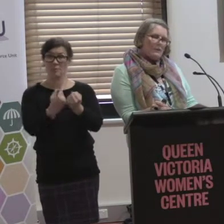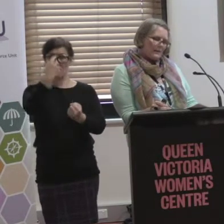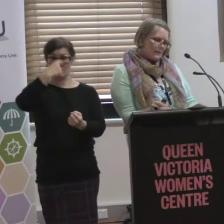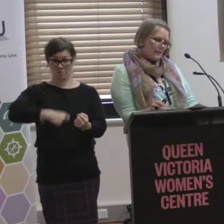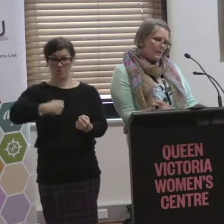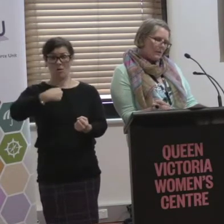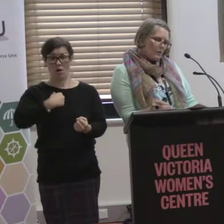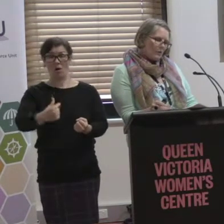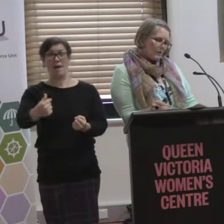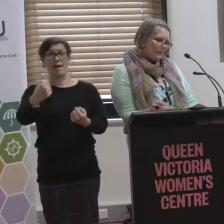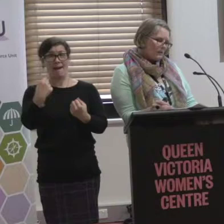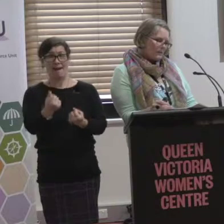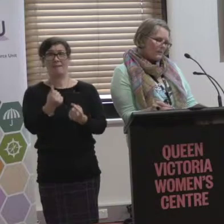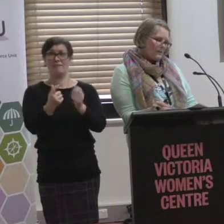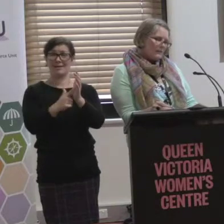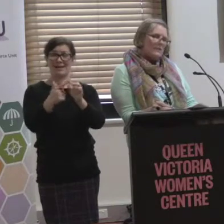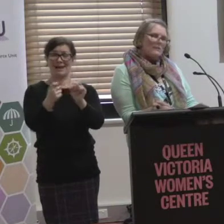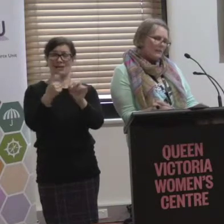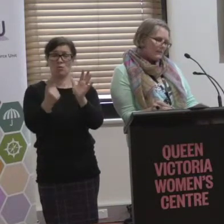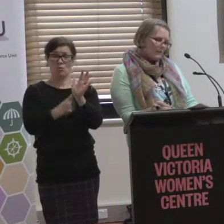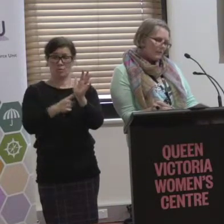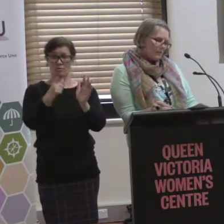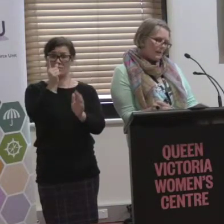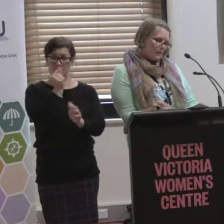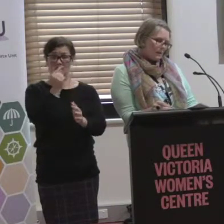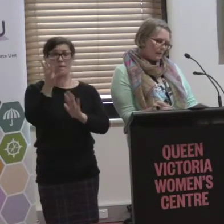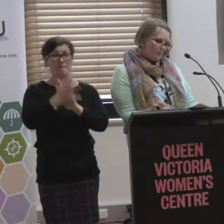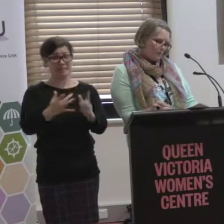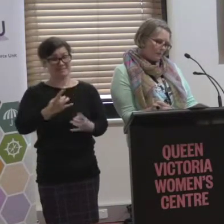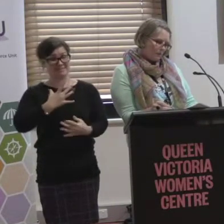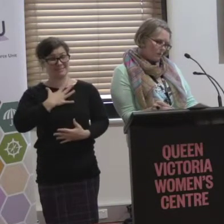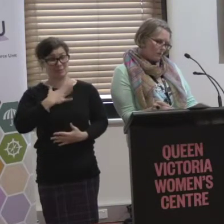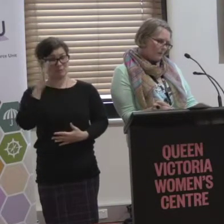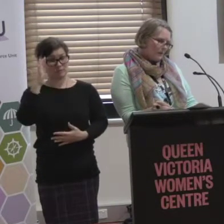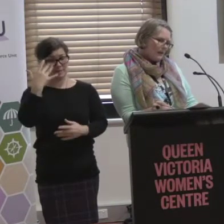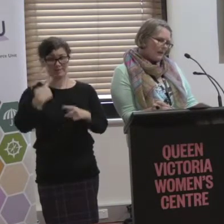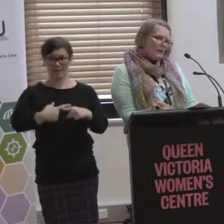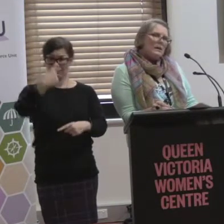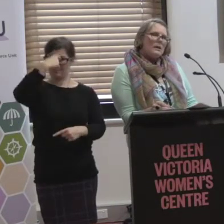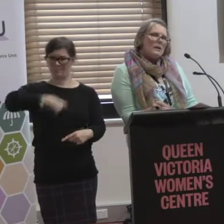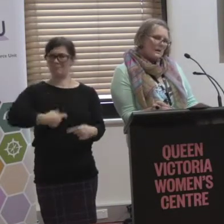legal capacity through practical assistance leads to self-determination and personhood.